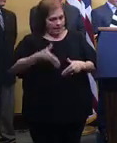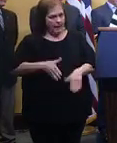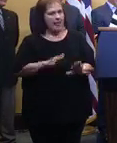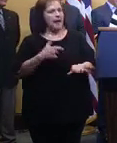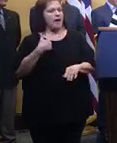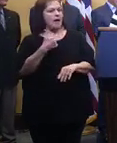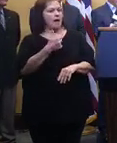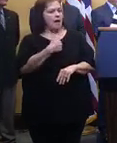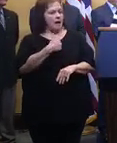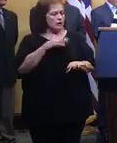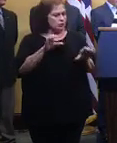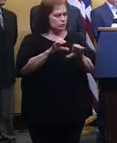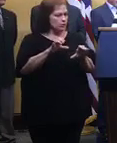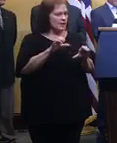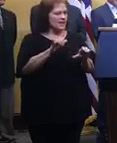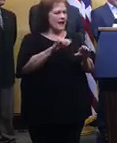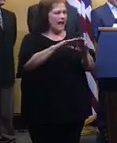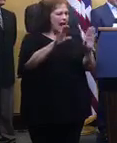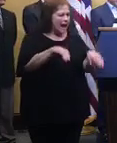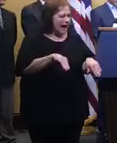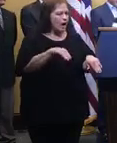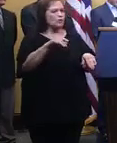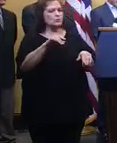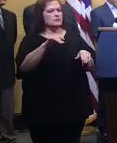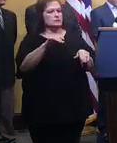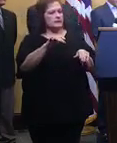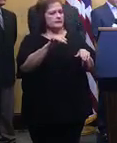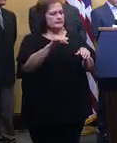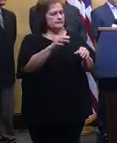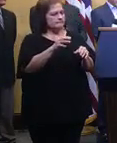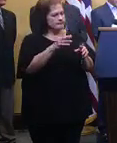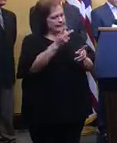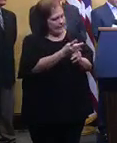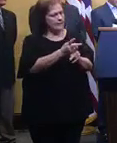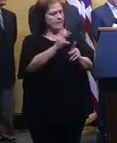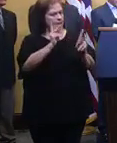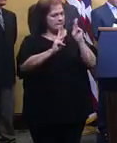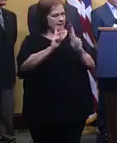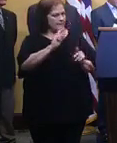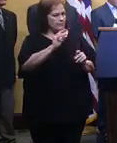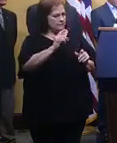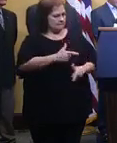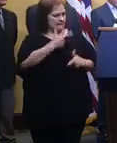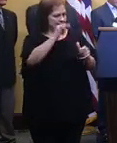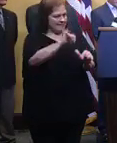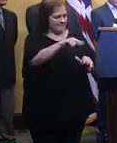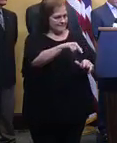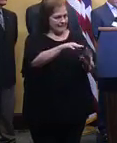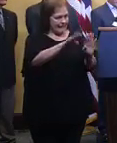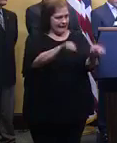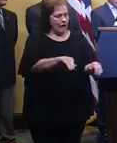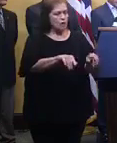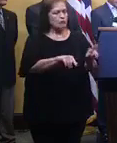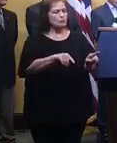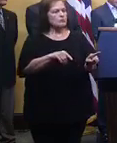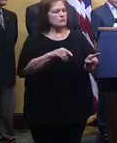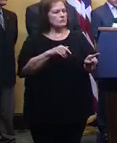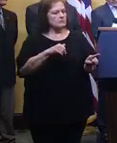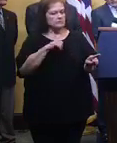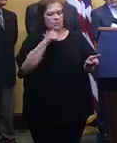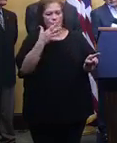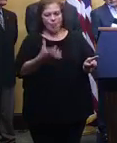housing abatement that will go towards preserving housing, keeping our people in their homes where they're living instead of feeling like they're being